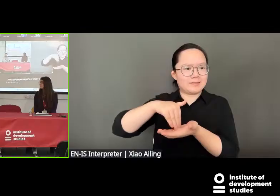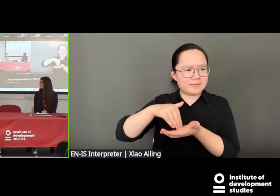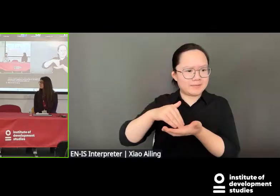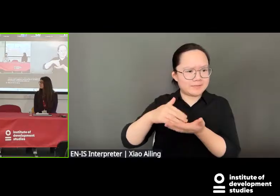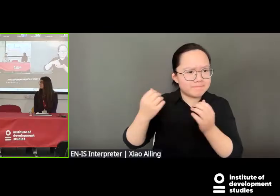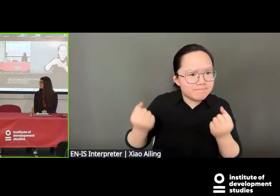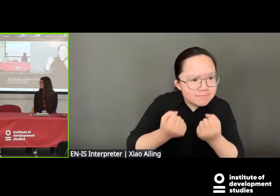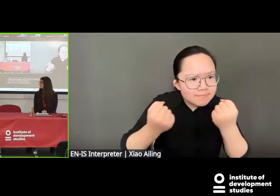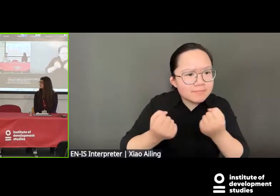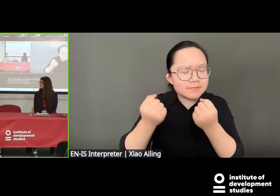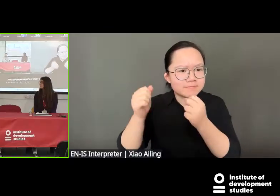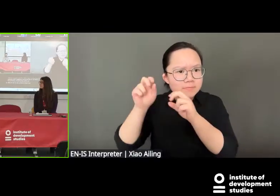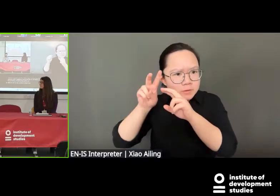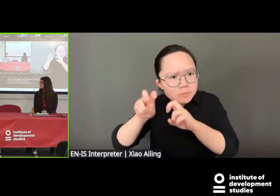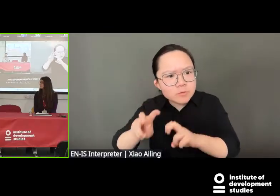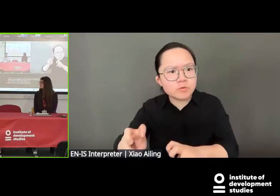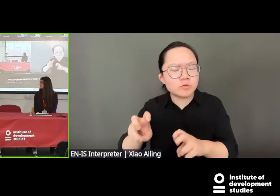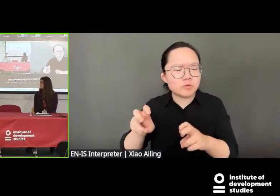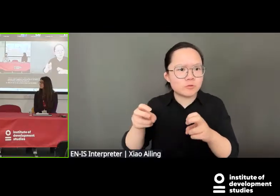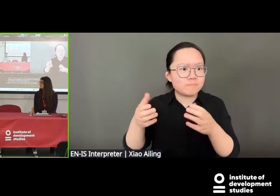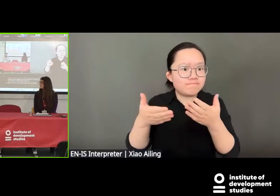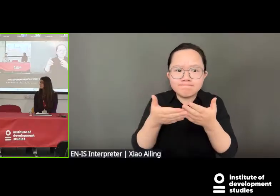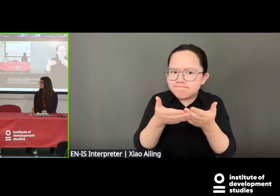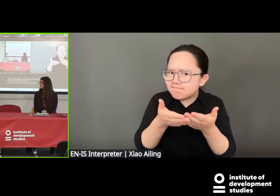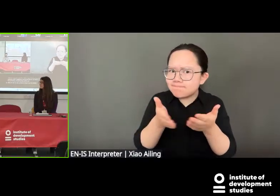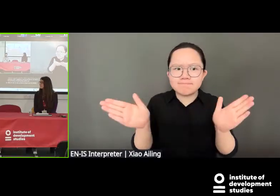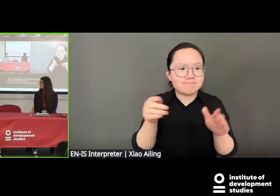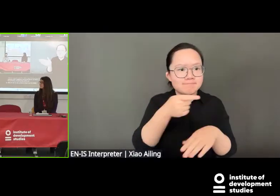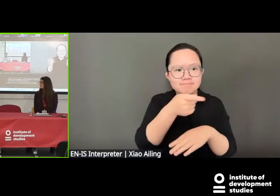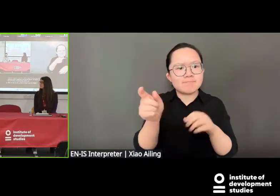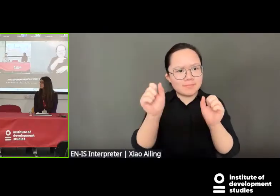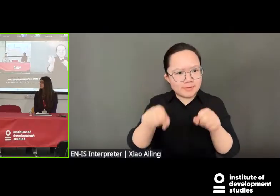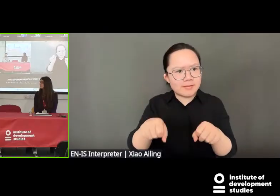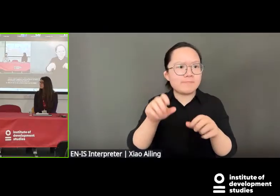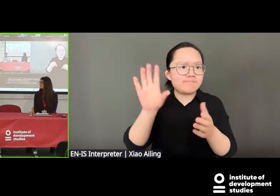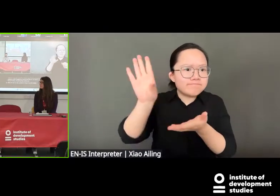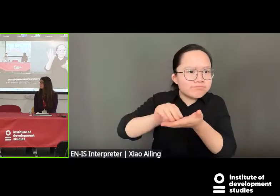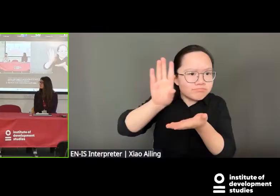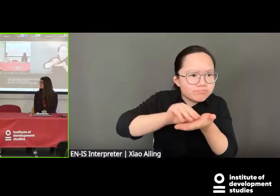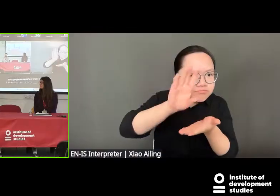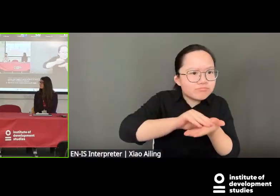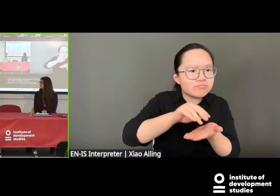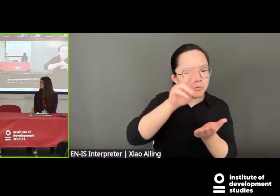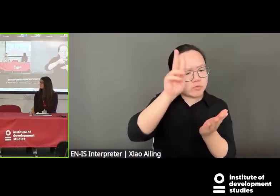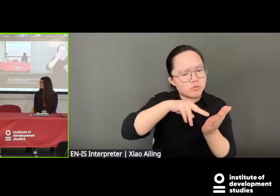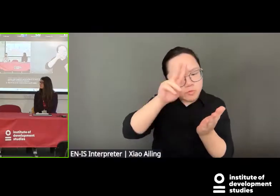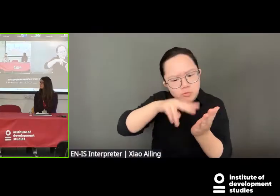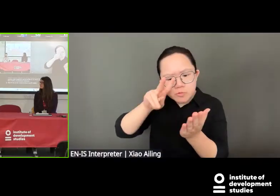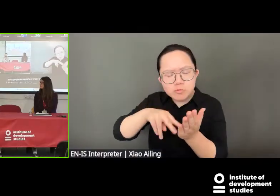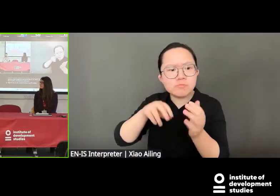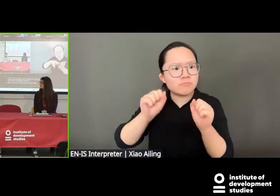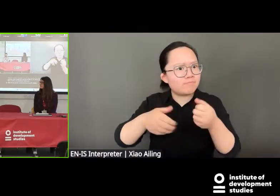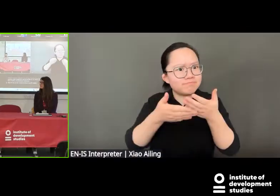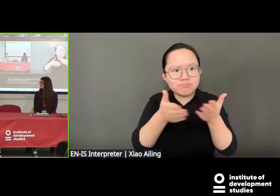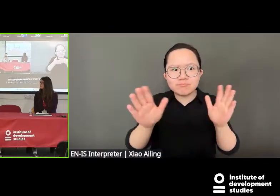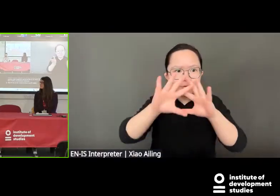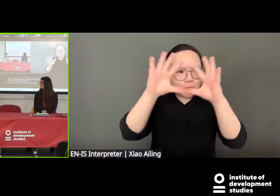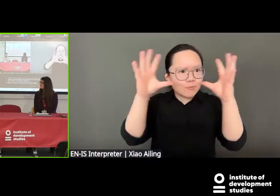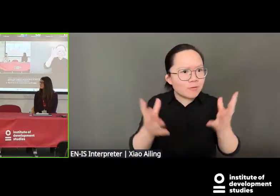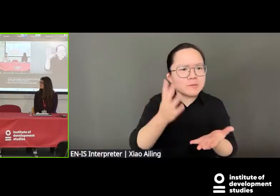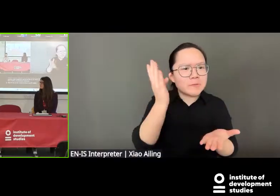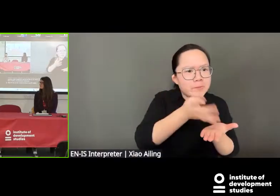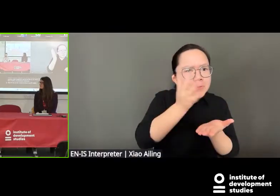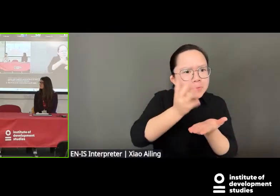practice. It's fully open access. It's widely downloaded and used. But we're delighted